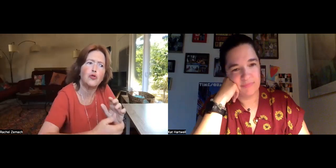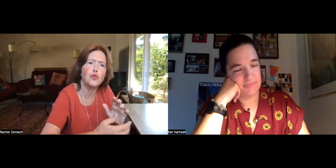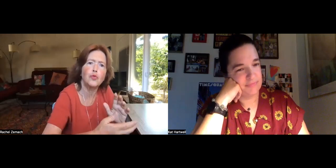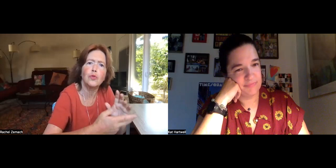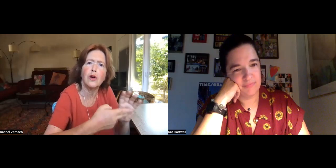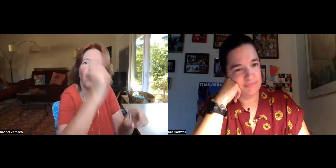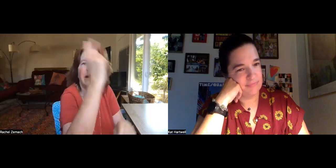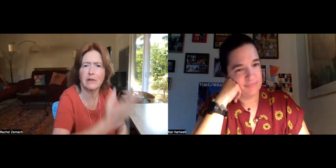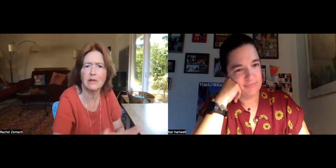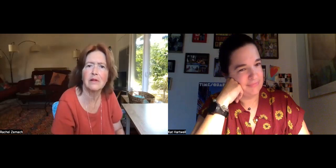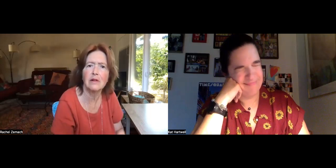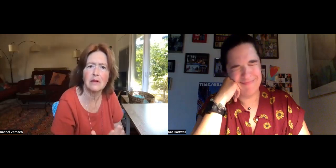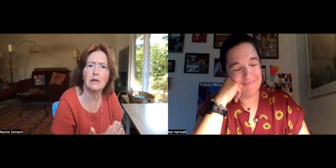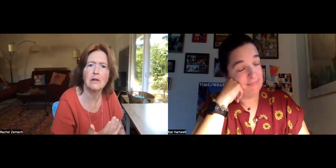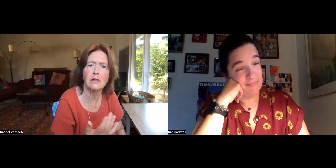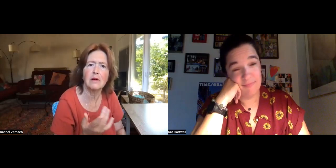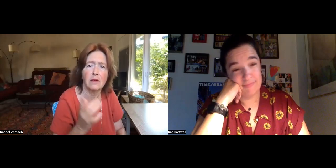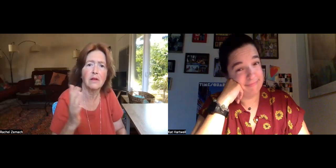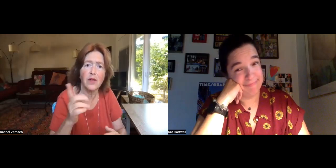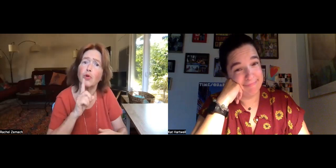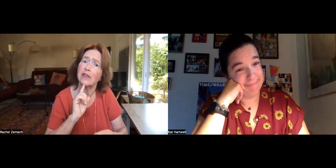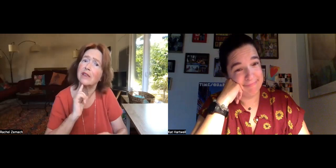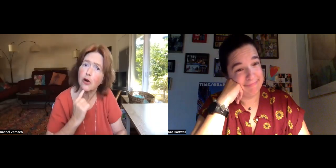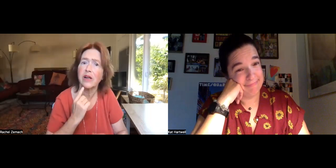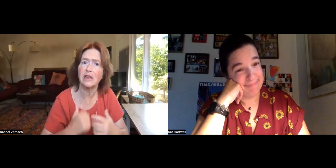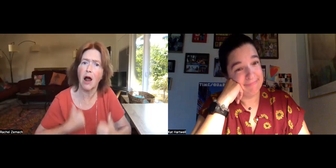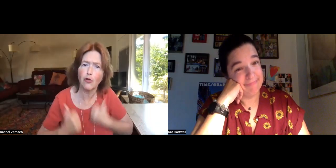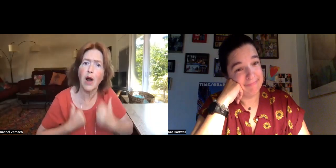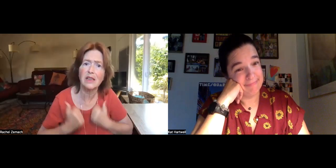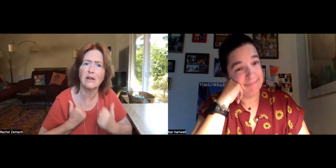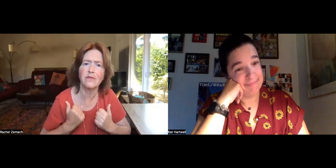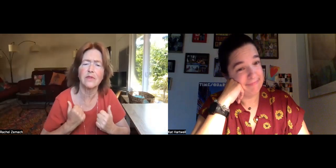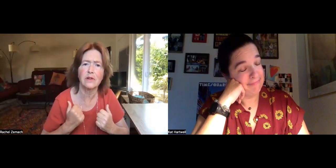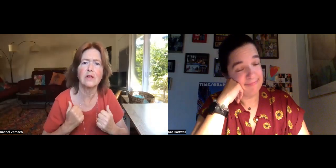to quit. They were furiously aggressive.